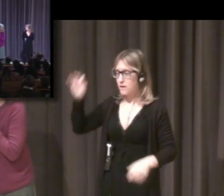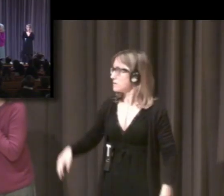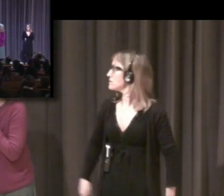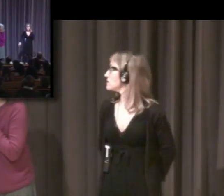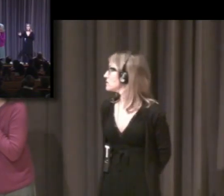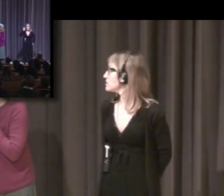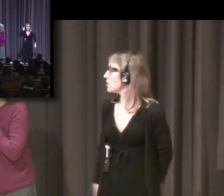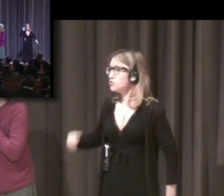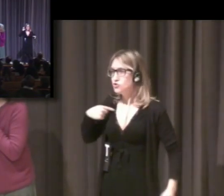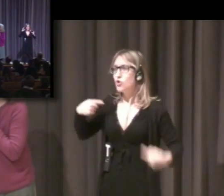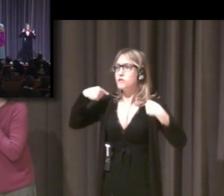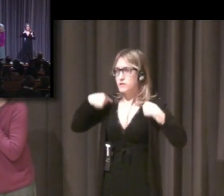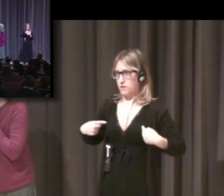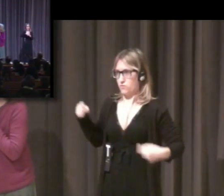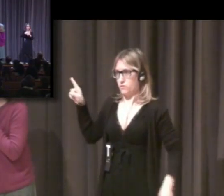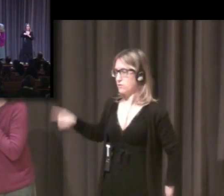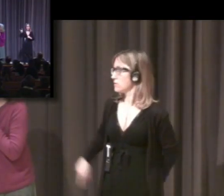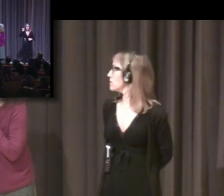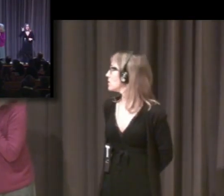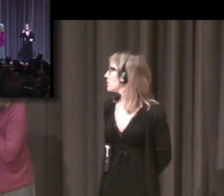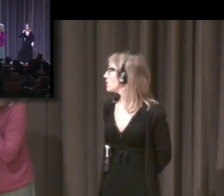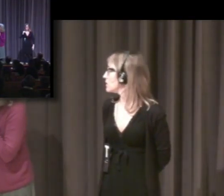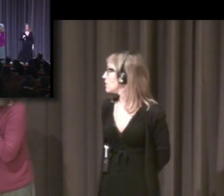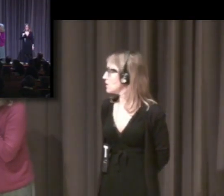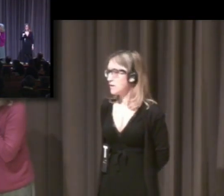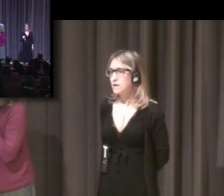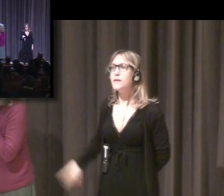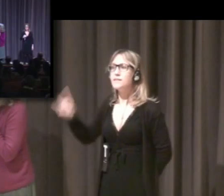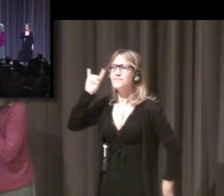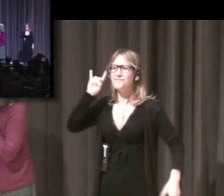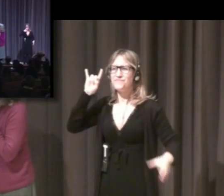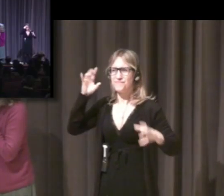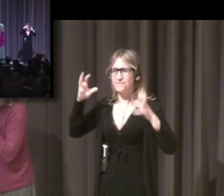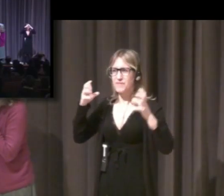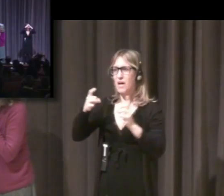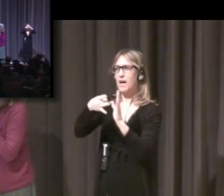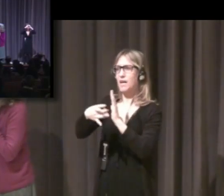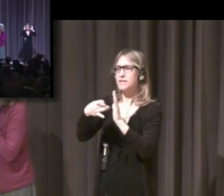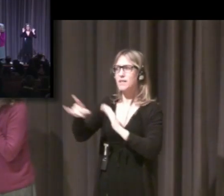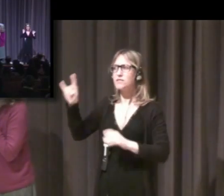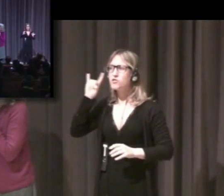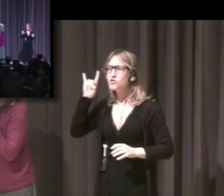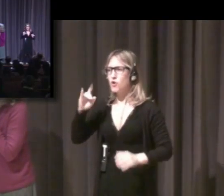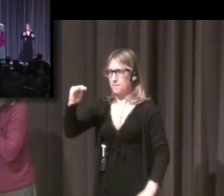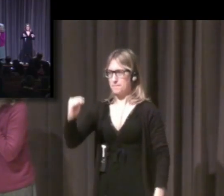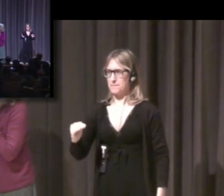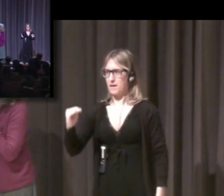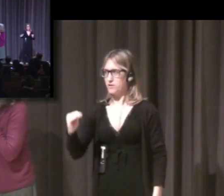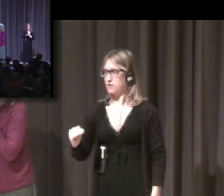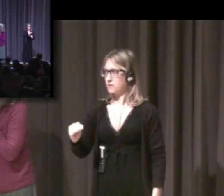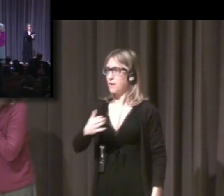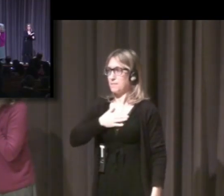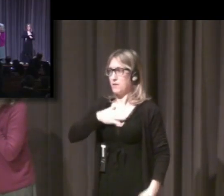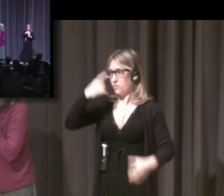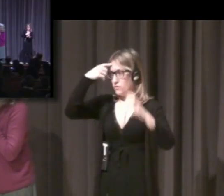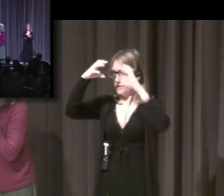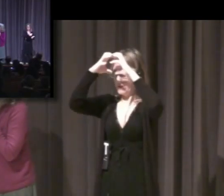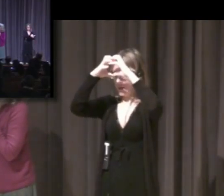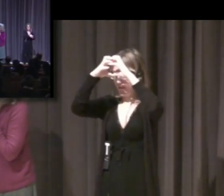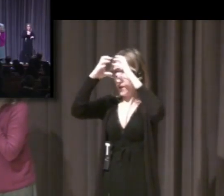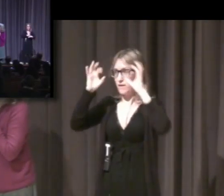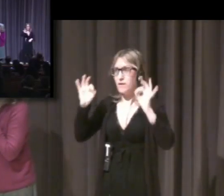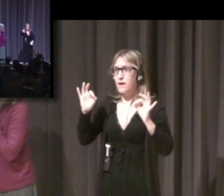My brain has to work overtime to fill in the gaps so that I can understand the complex information the lecturer is conveying. So much